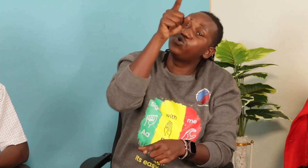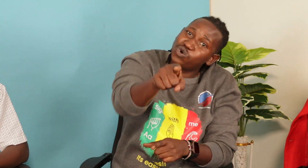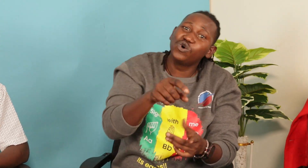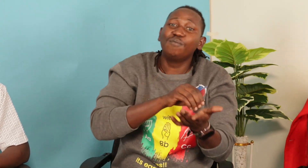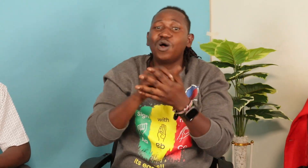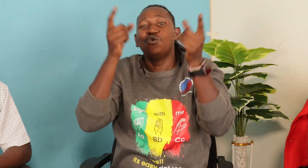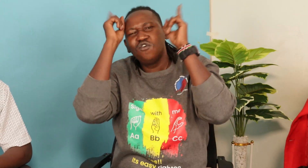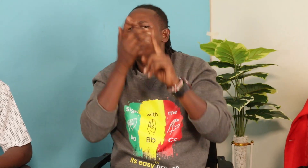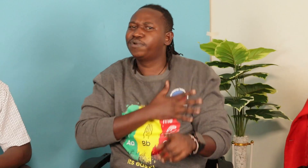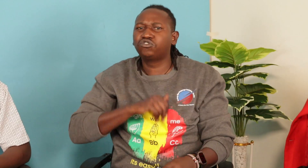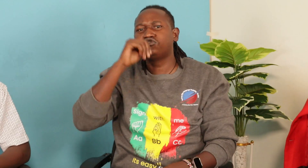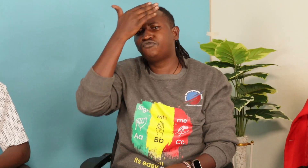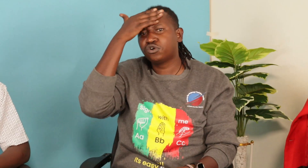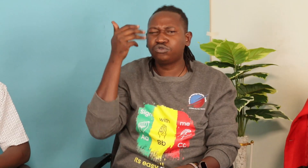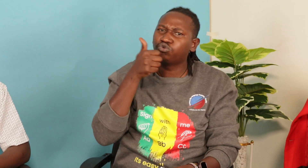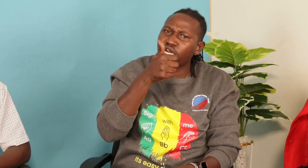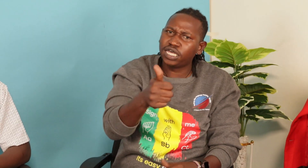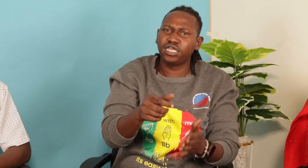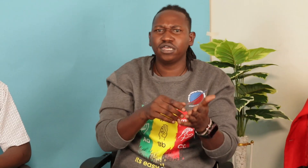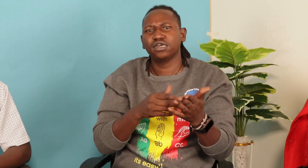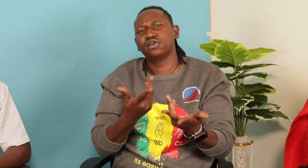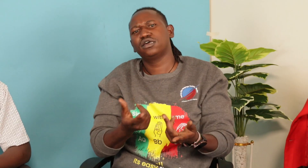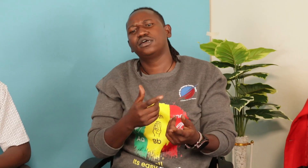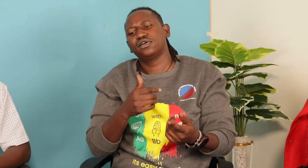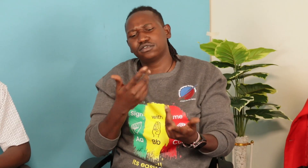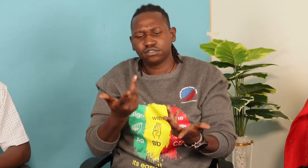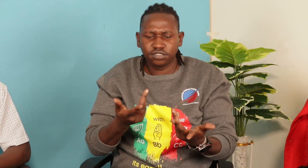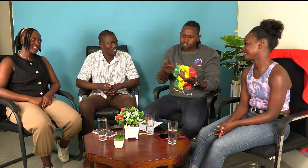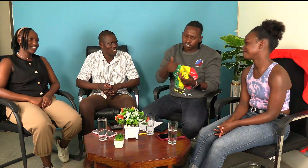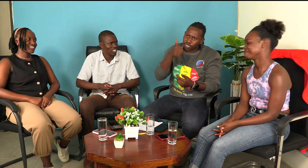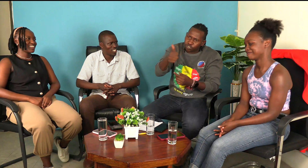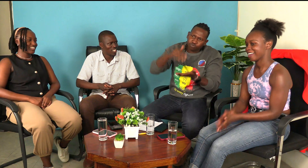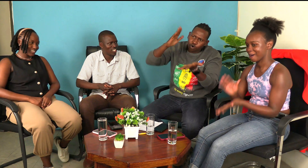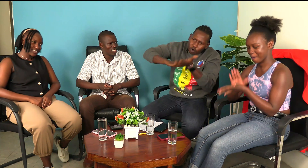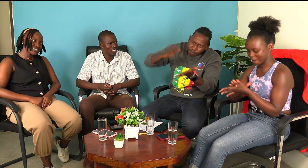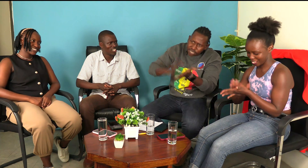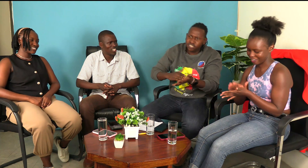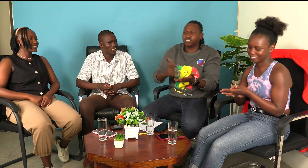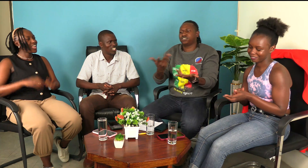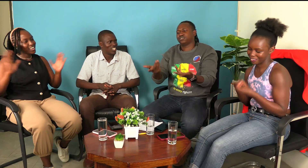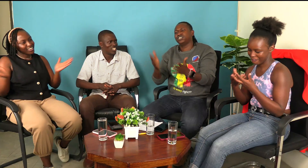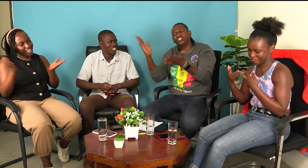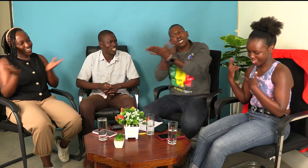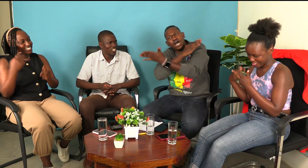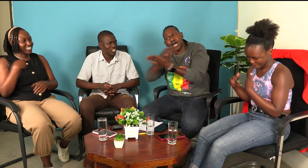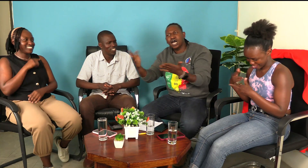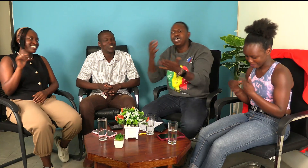please, right? May He also as He adds you bundle and Wi-Fi. Please don't forget to